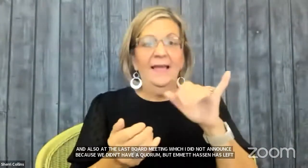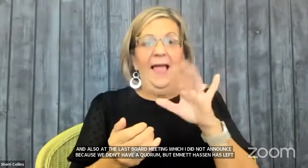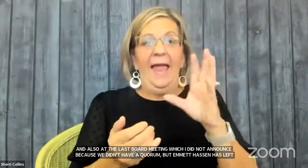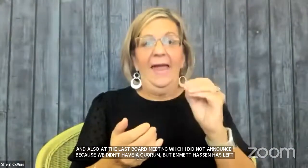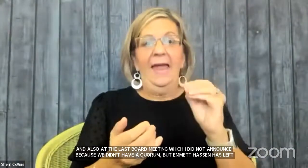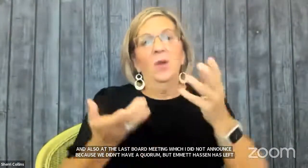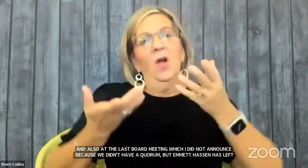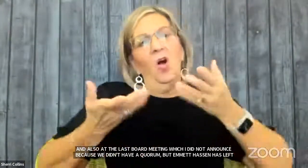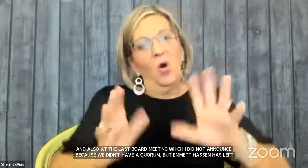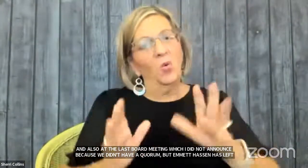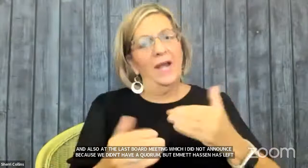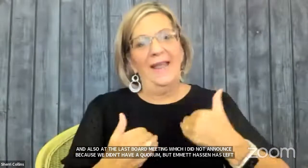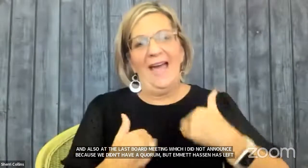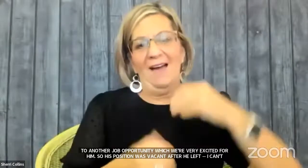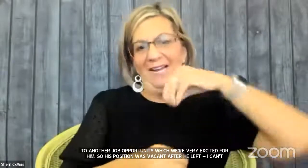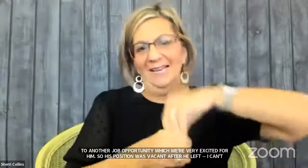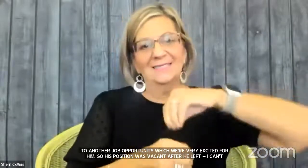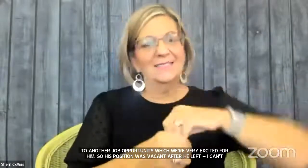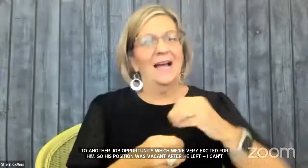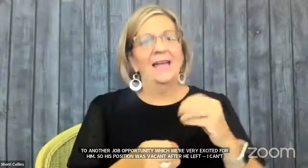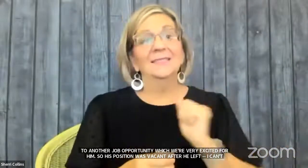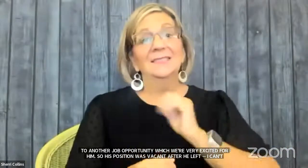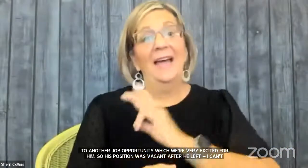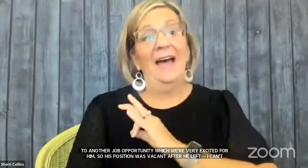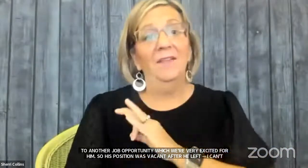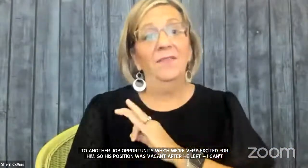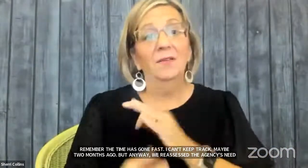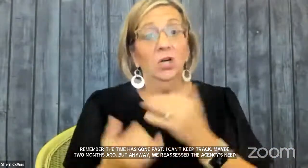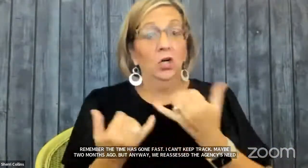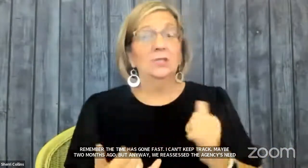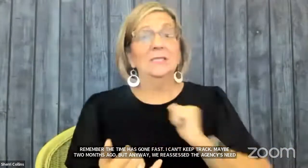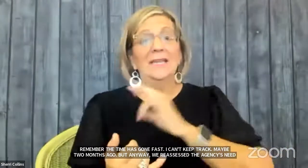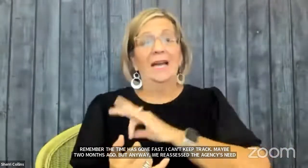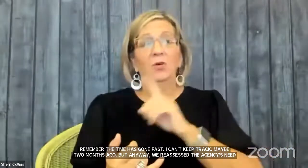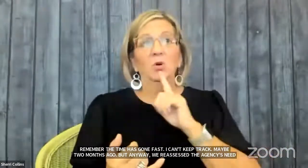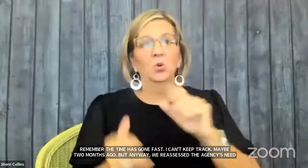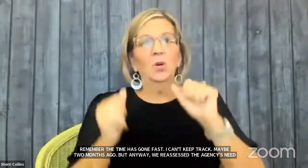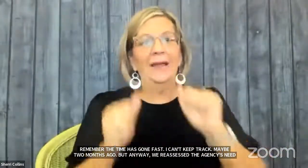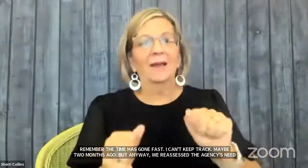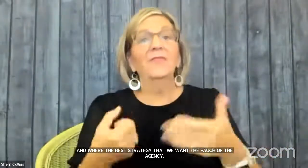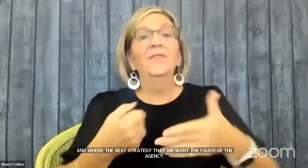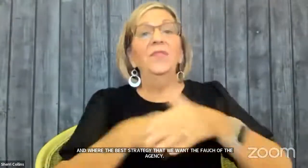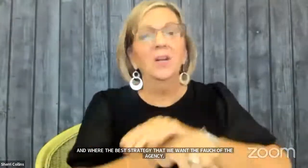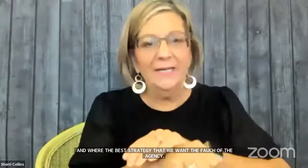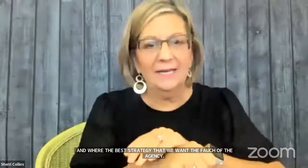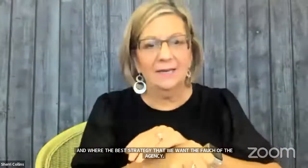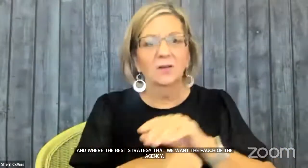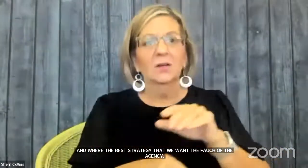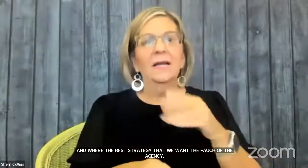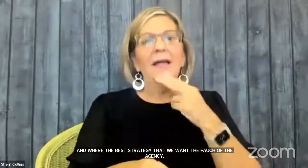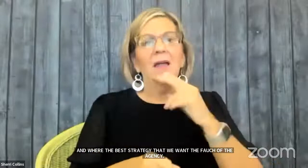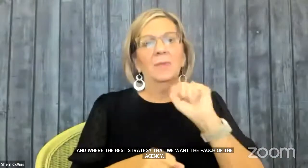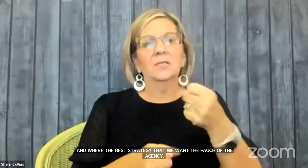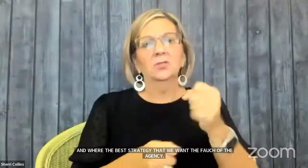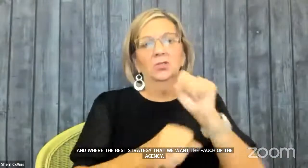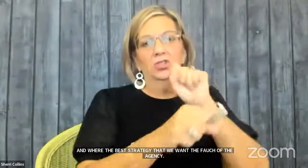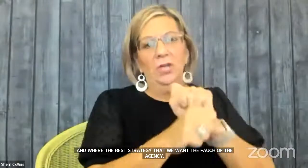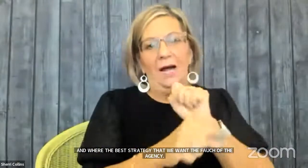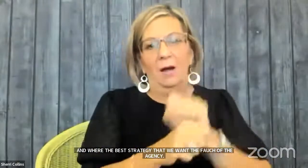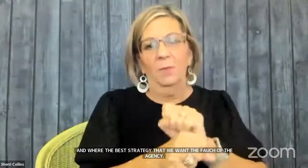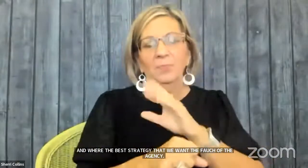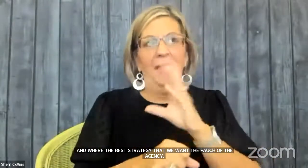that, and we already have an inside staff, current staff, who can fill in